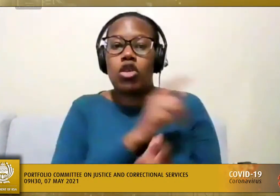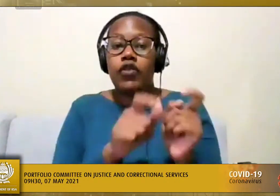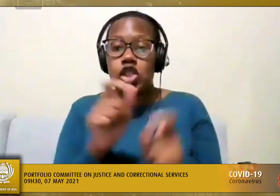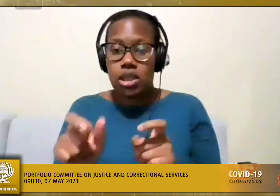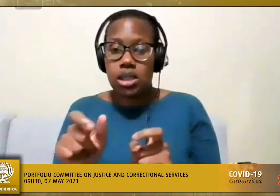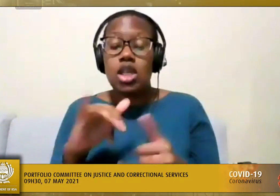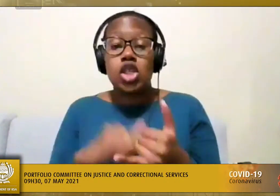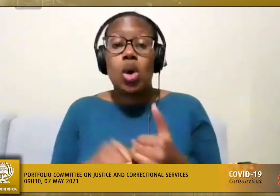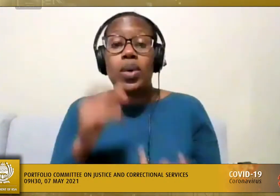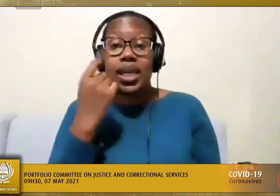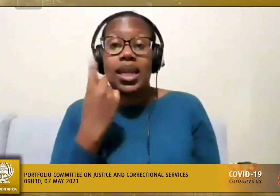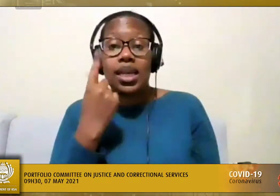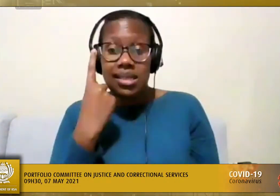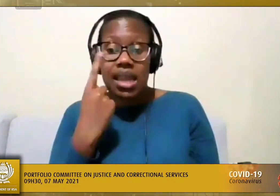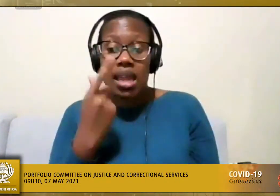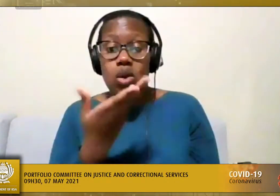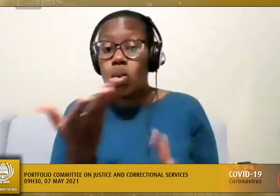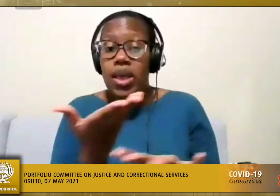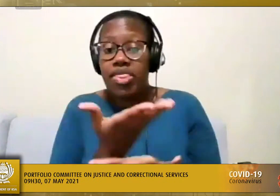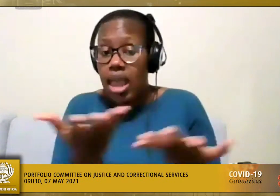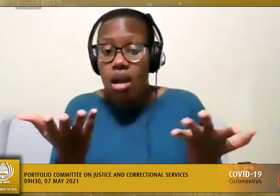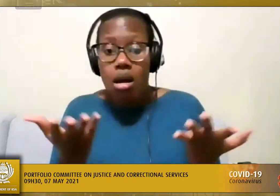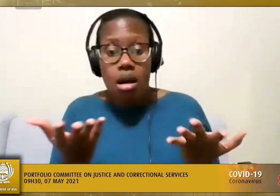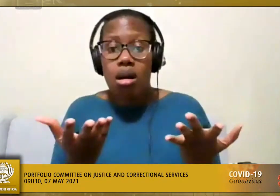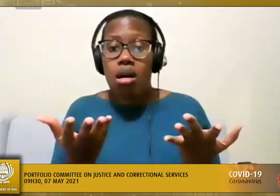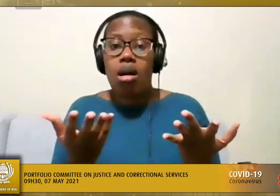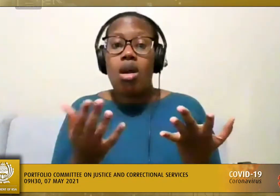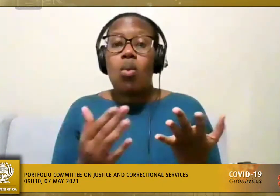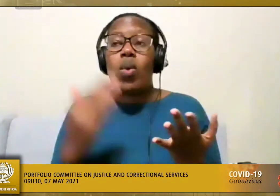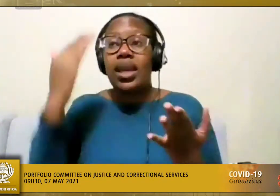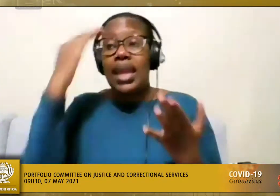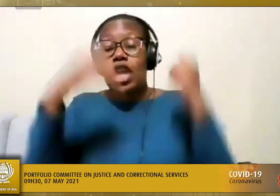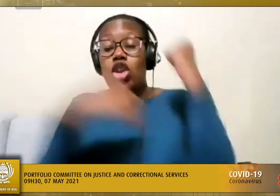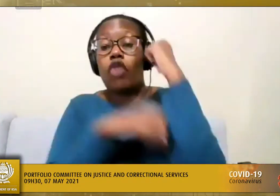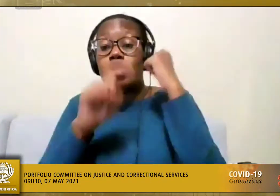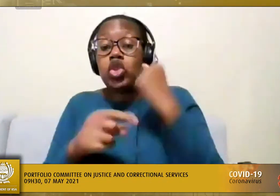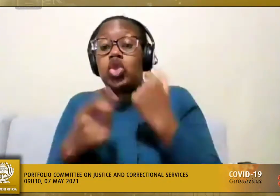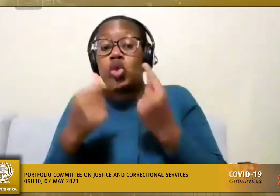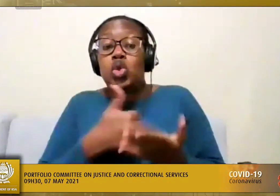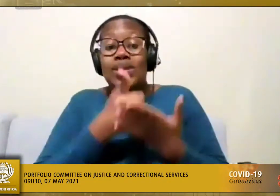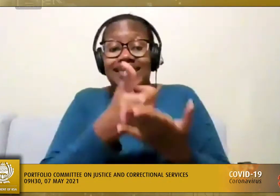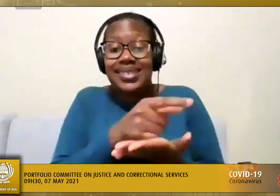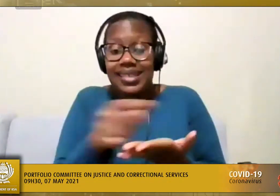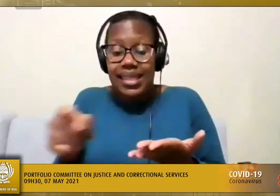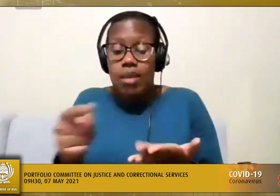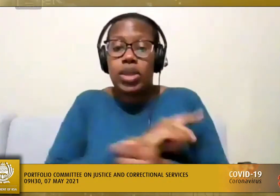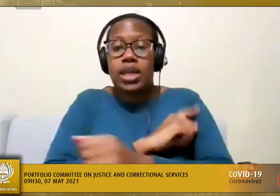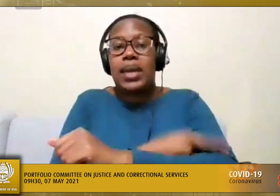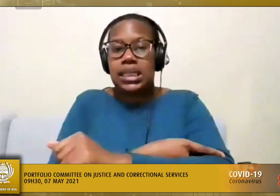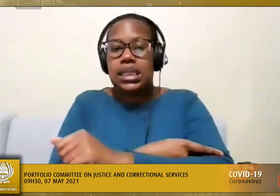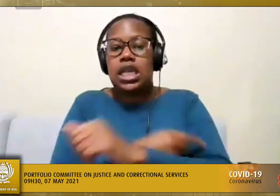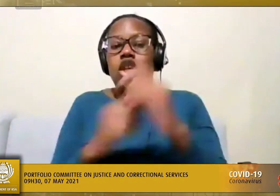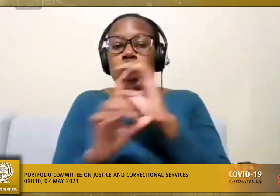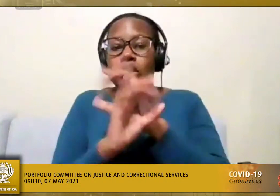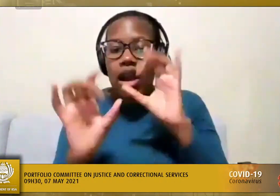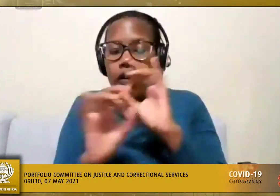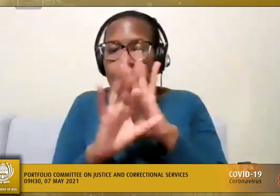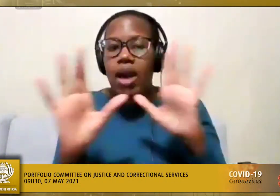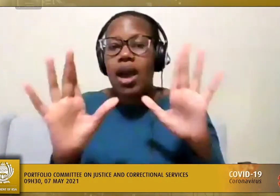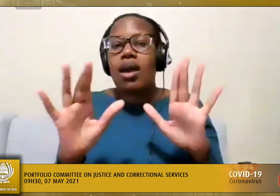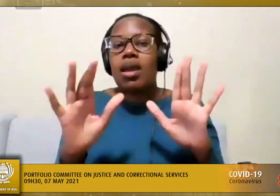where they are what the department from head office should be doing to assist them with capacity to clarify the vision and